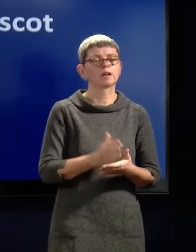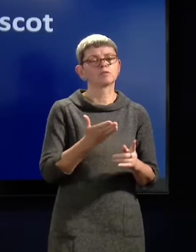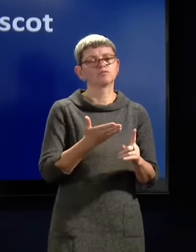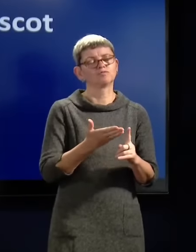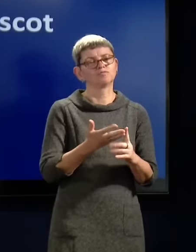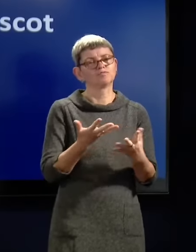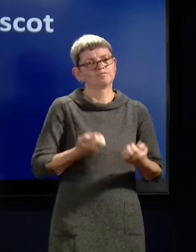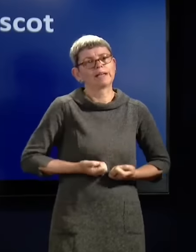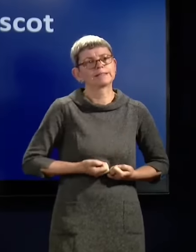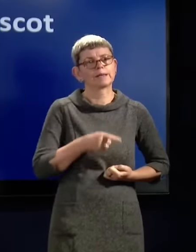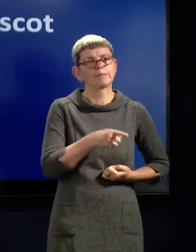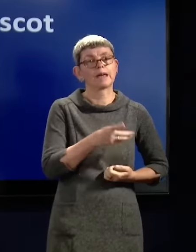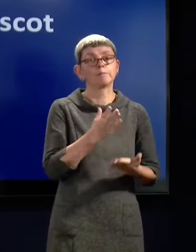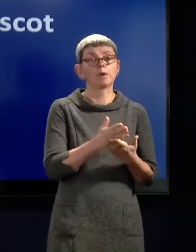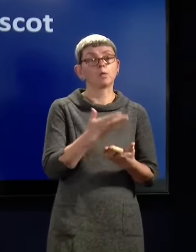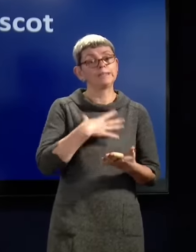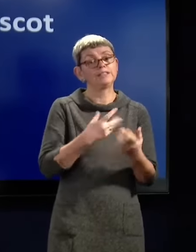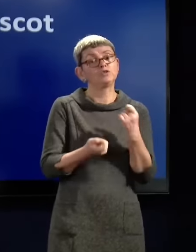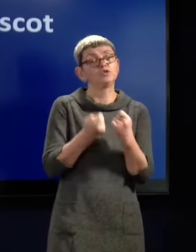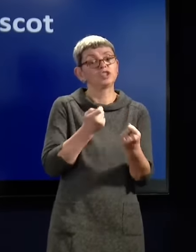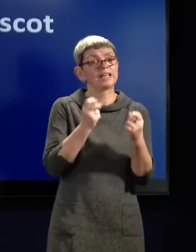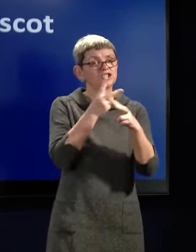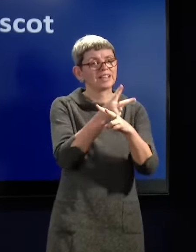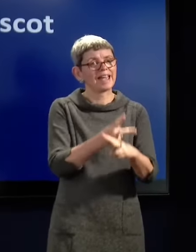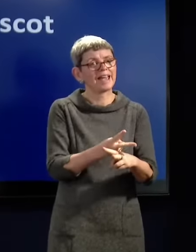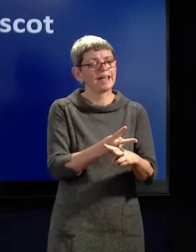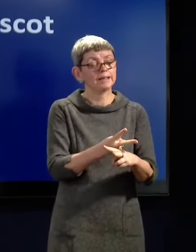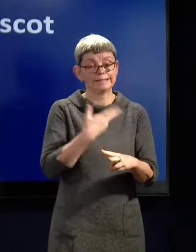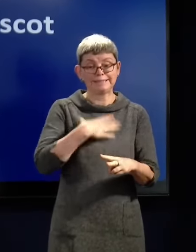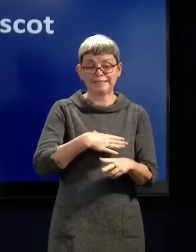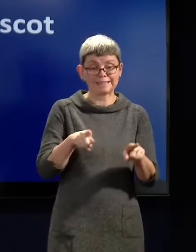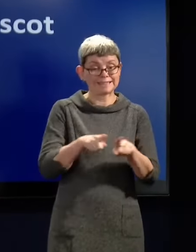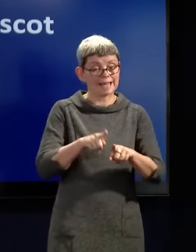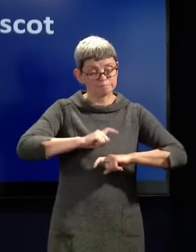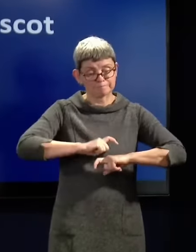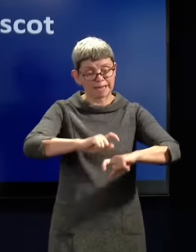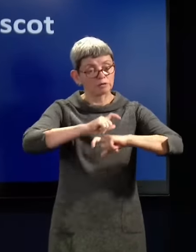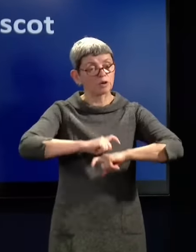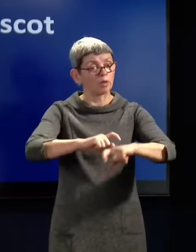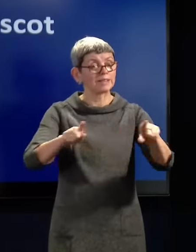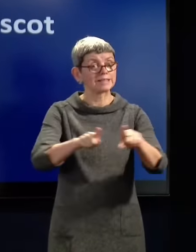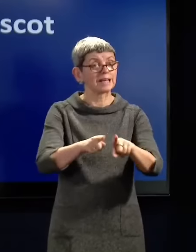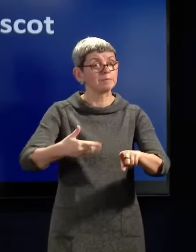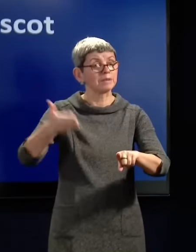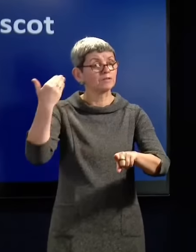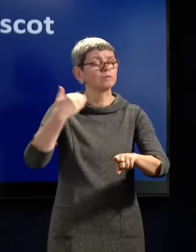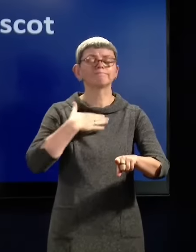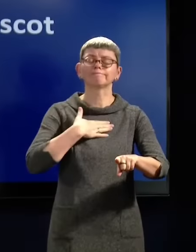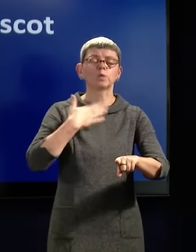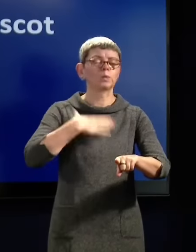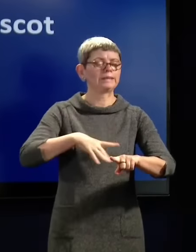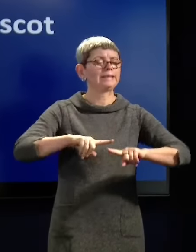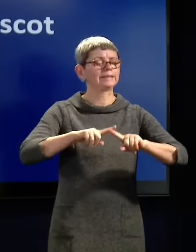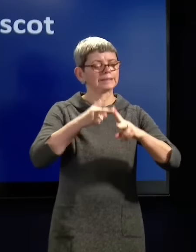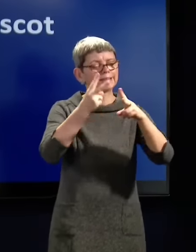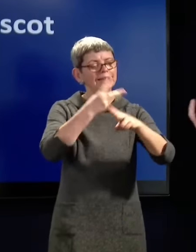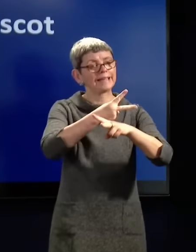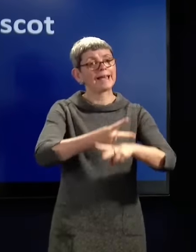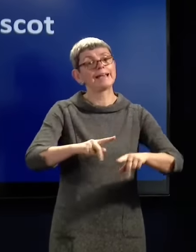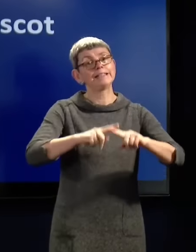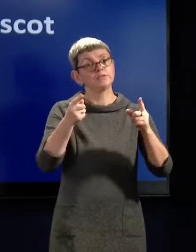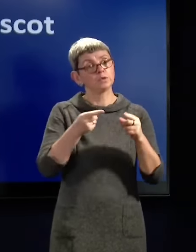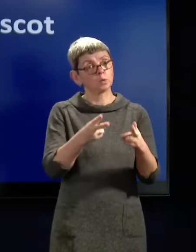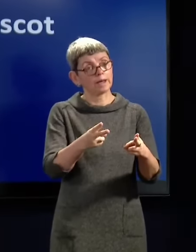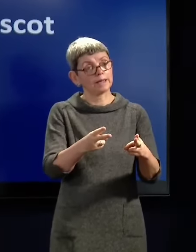But I do think we need to modernize care. What we need is not more of the same. And I think First Minister's outlined that we need to find better and safer ways of delivering care going forward. We need to tackle a